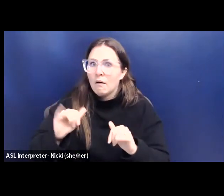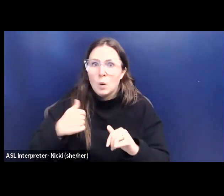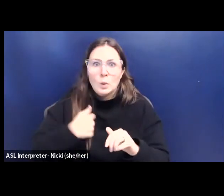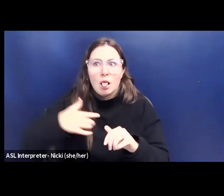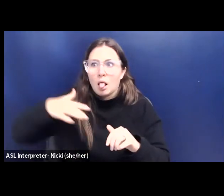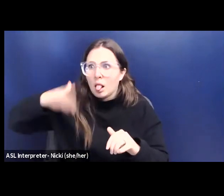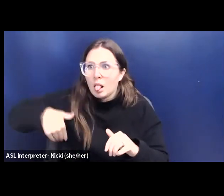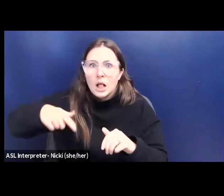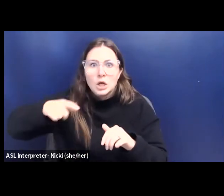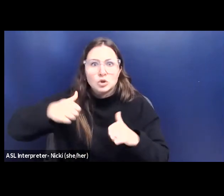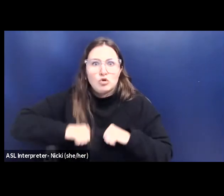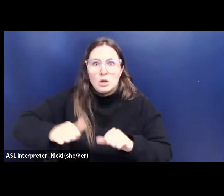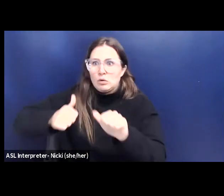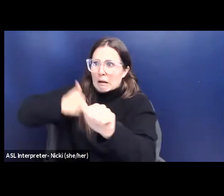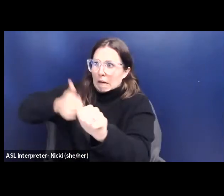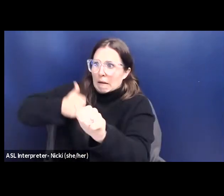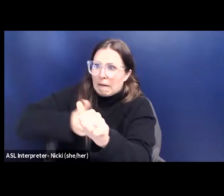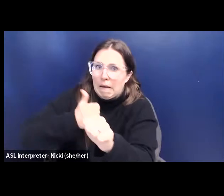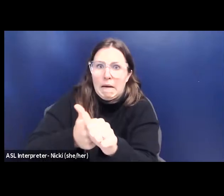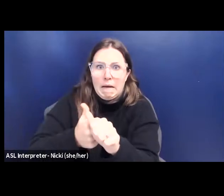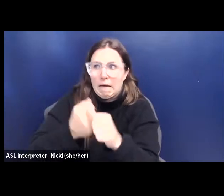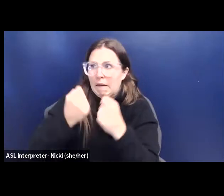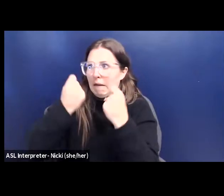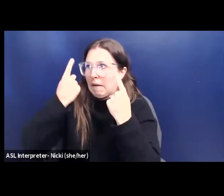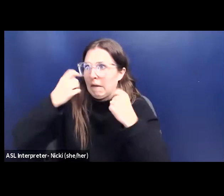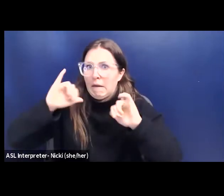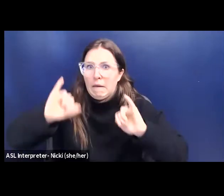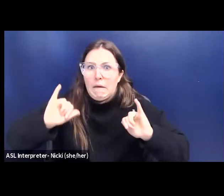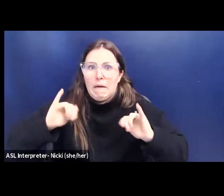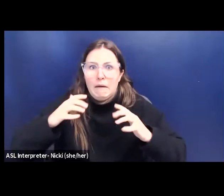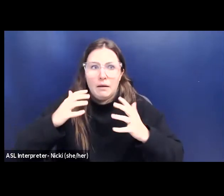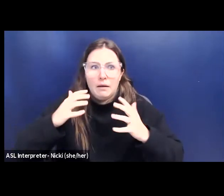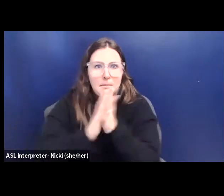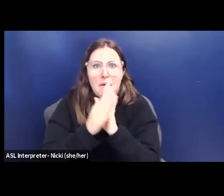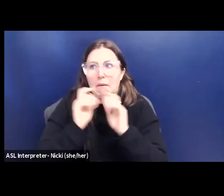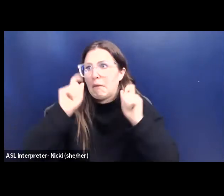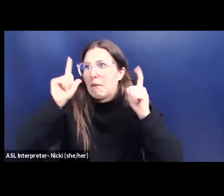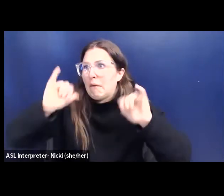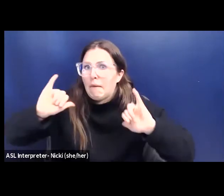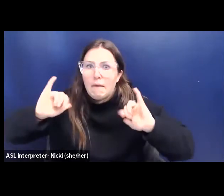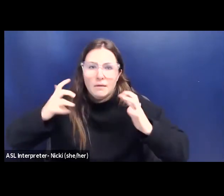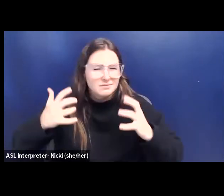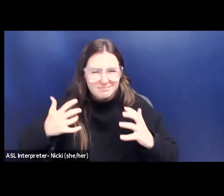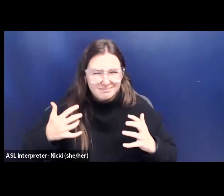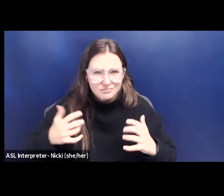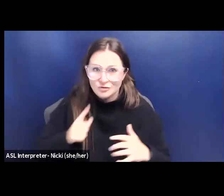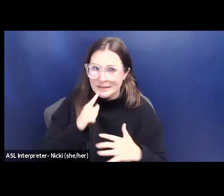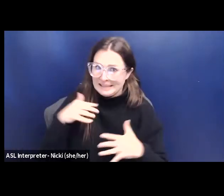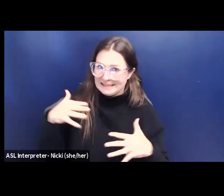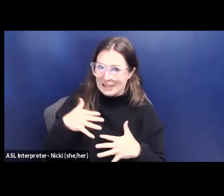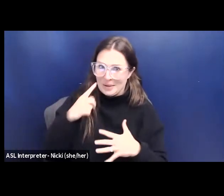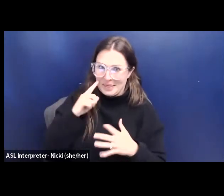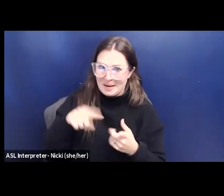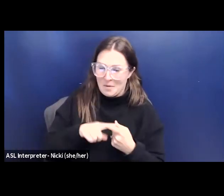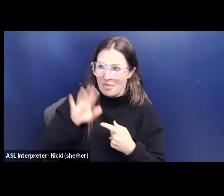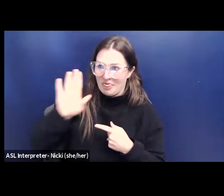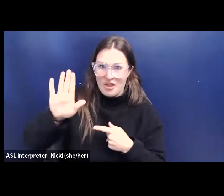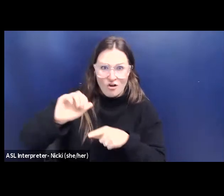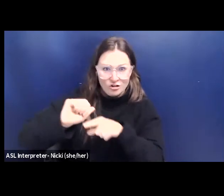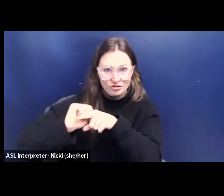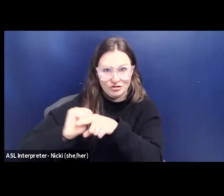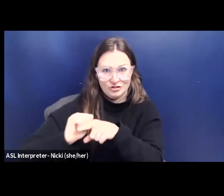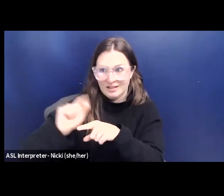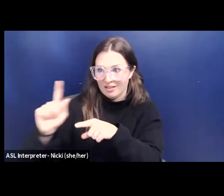some of these conversations, it's really, really scary to think about the kinds of interventions that are just going